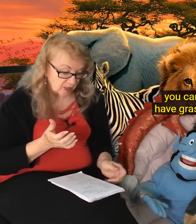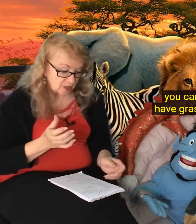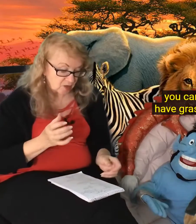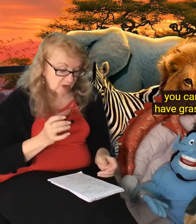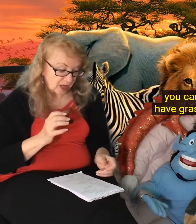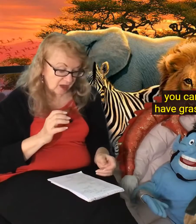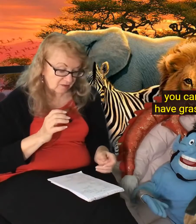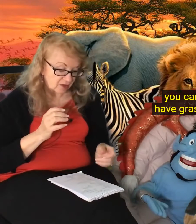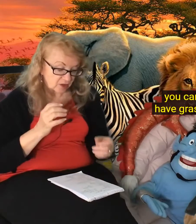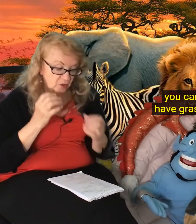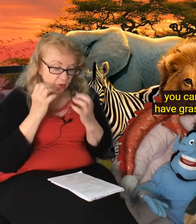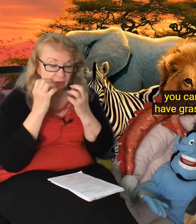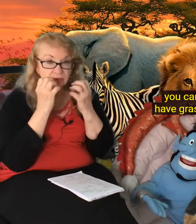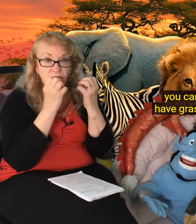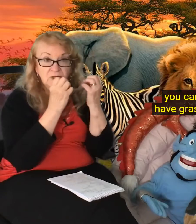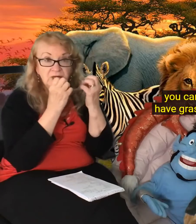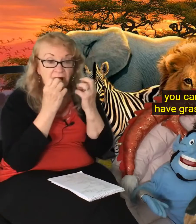You have corn in the cob.